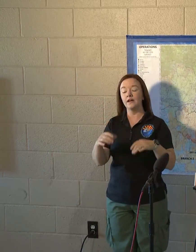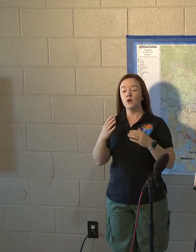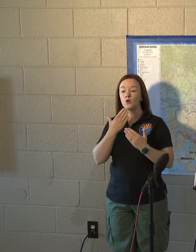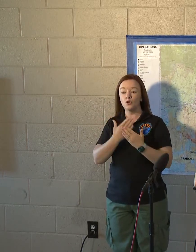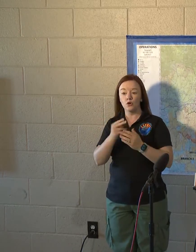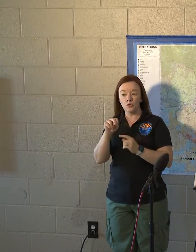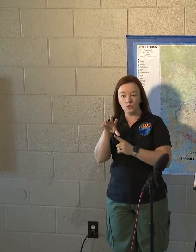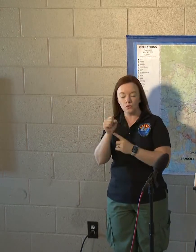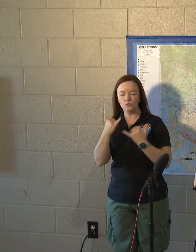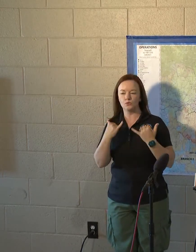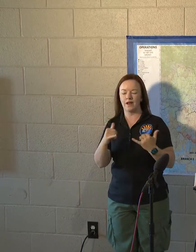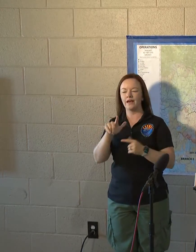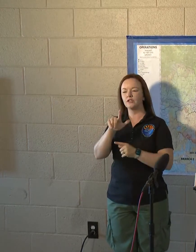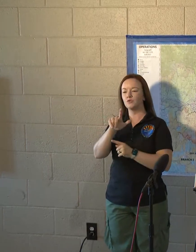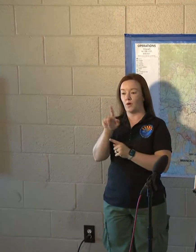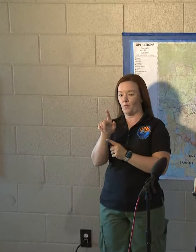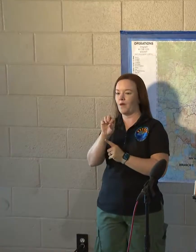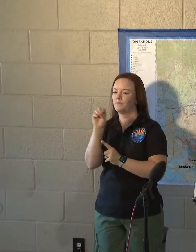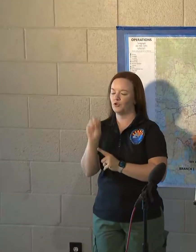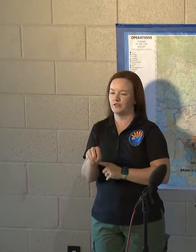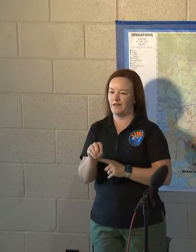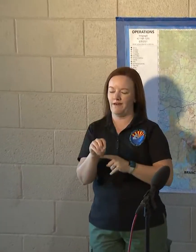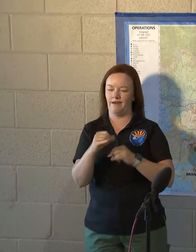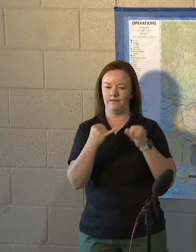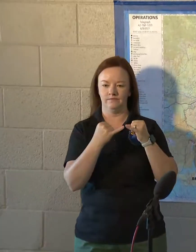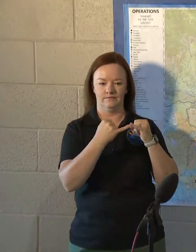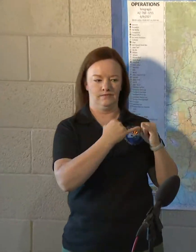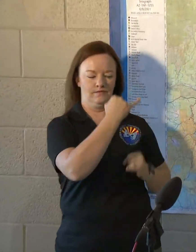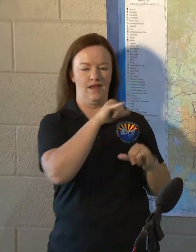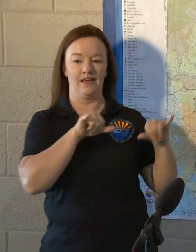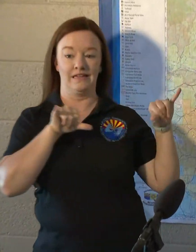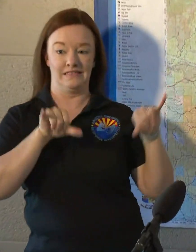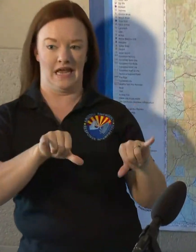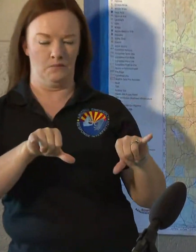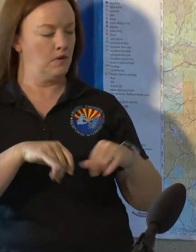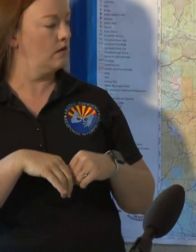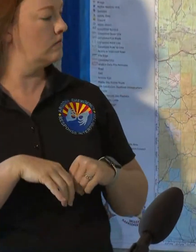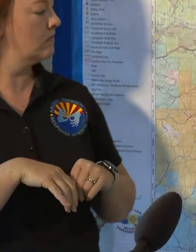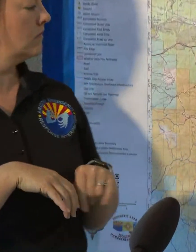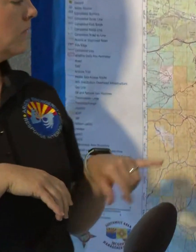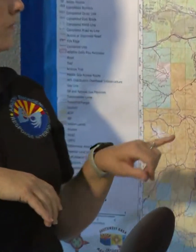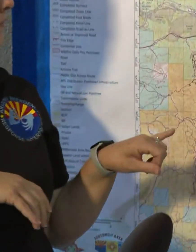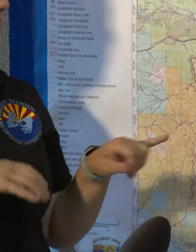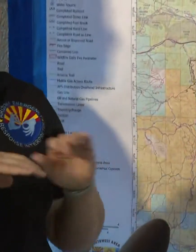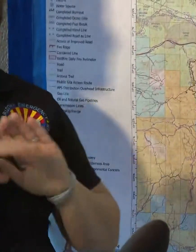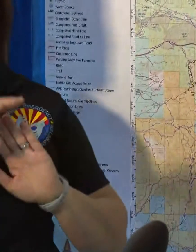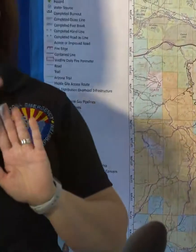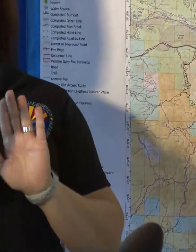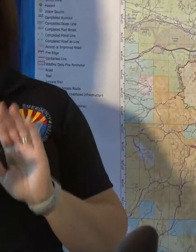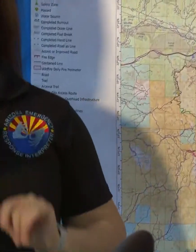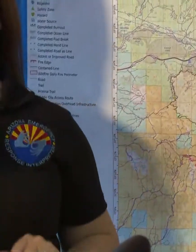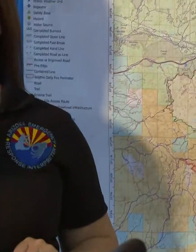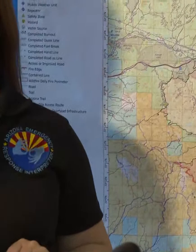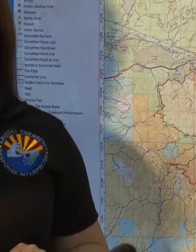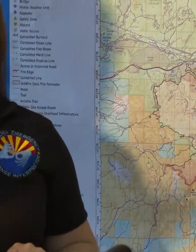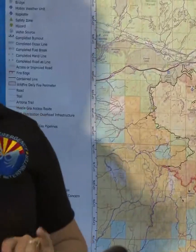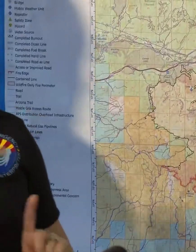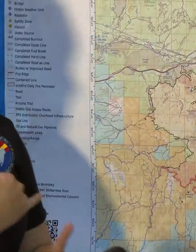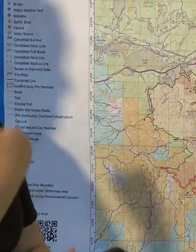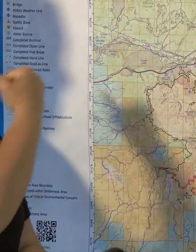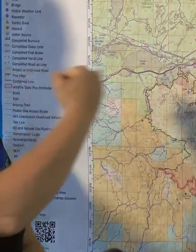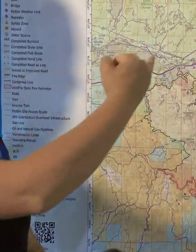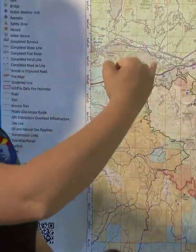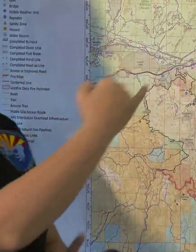containment. Containment on the fire begins down in the south below Superior, comes up and pretty much brackets